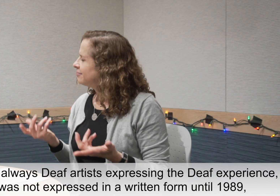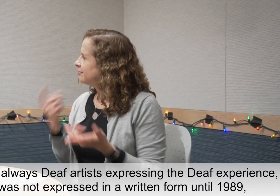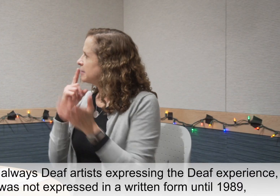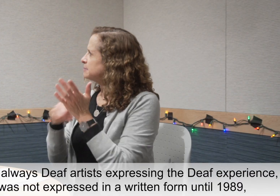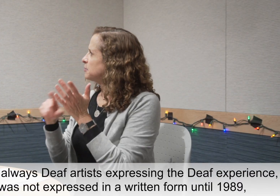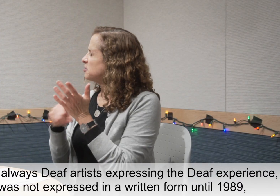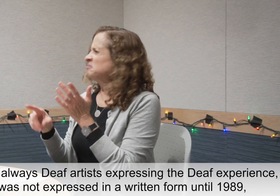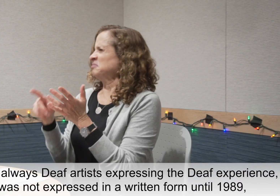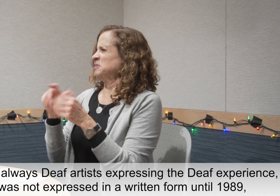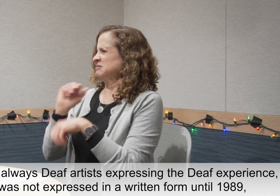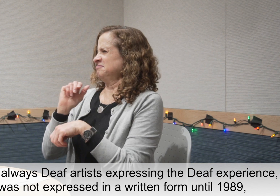that group,